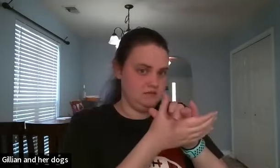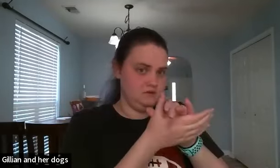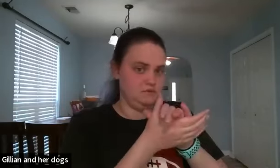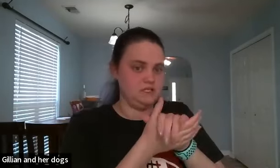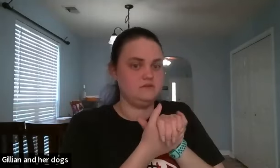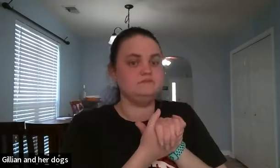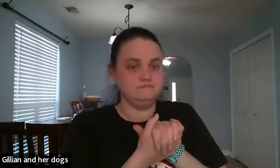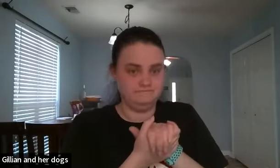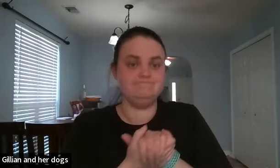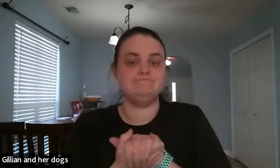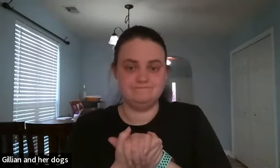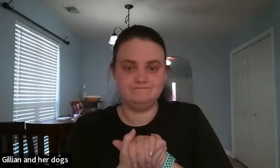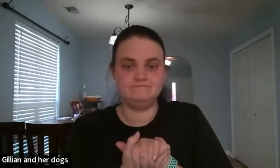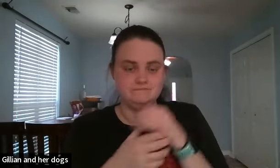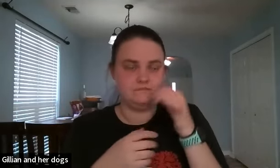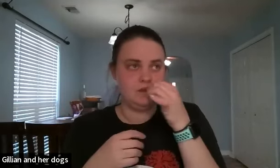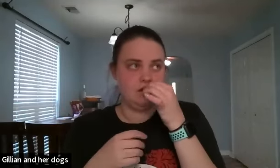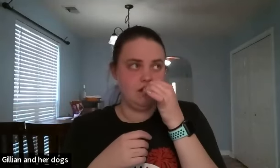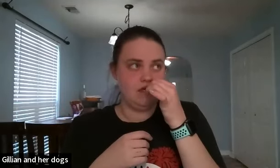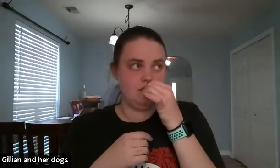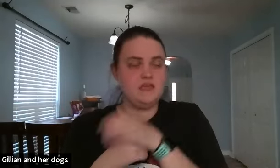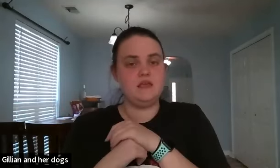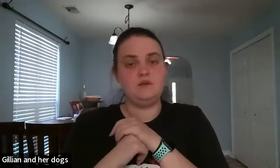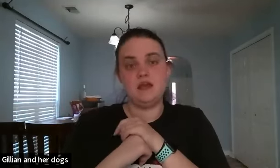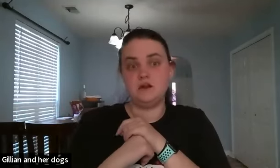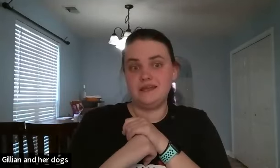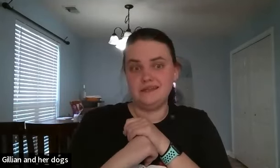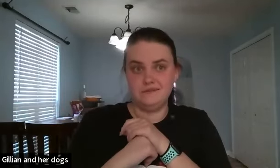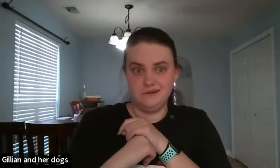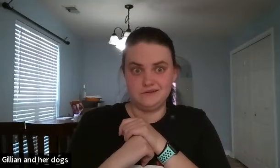husband, whichever. Mm-hmm. Then we had our in-laws,